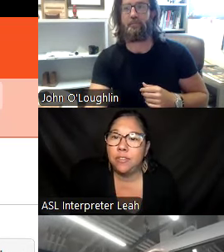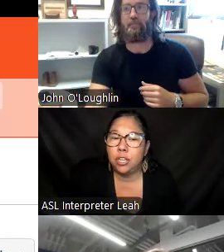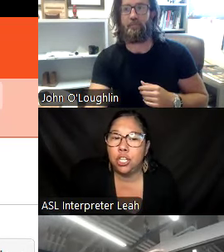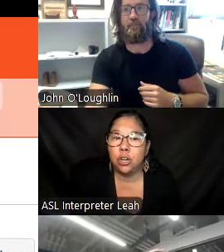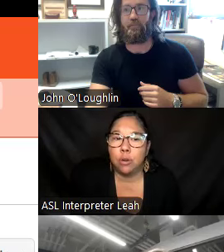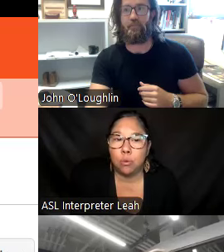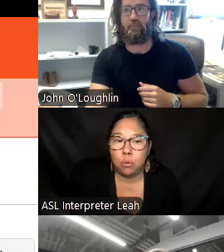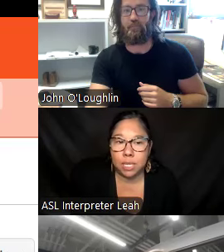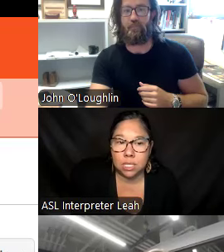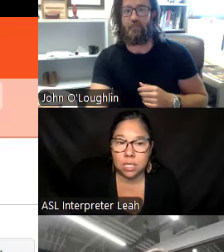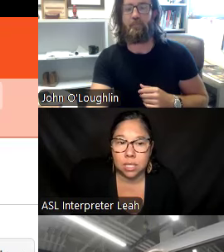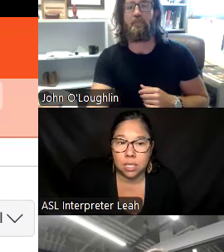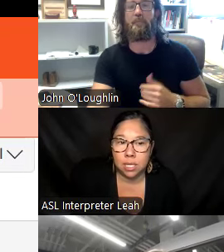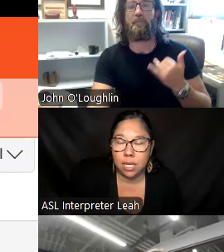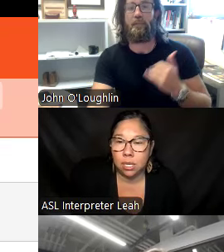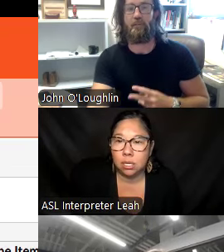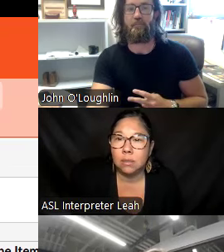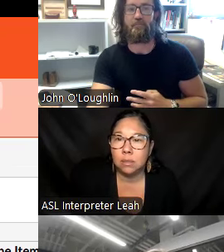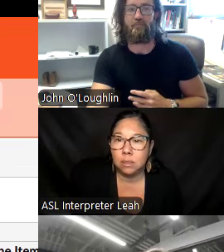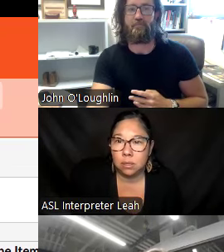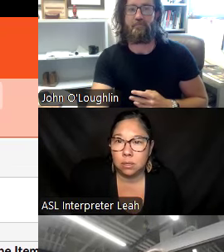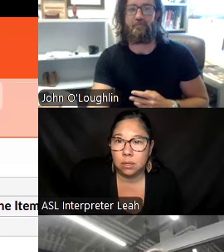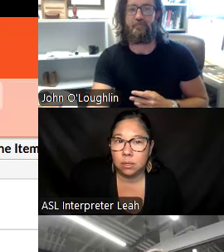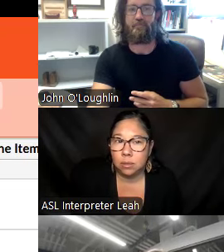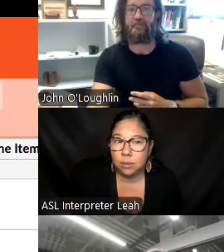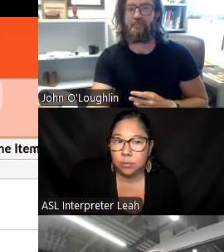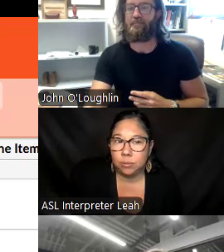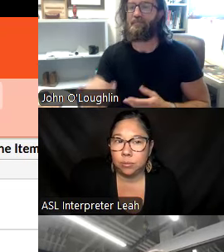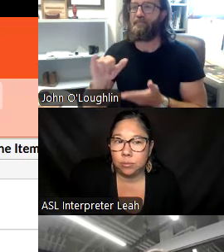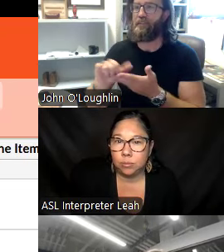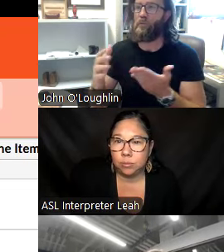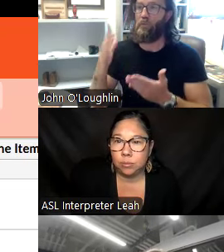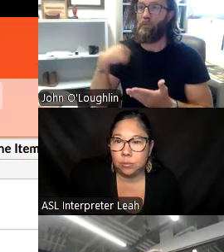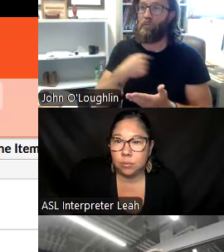Please finish your enrollment here.